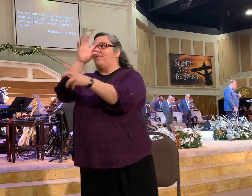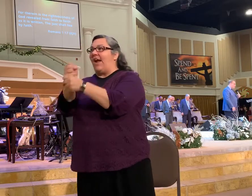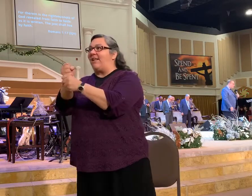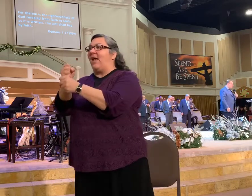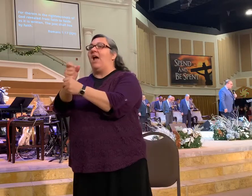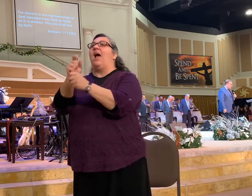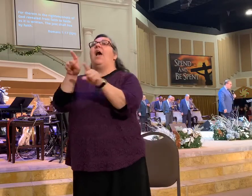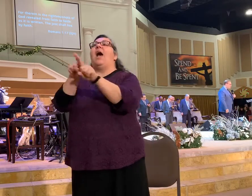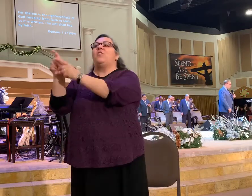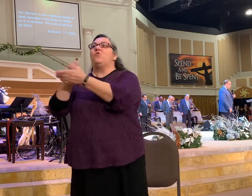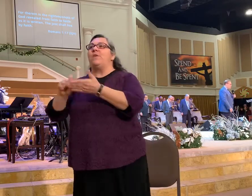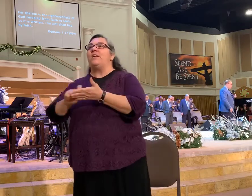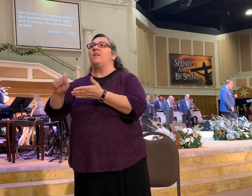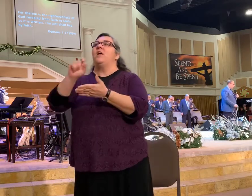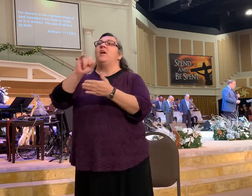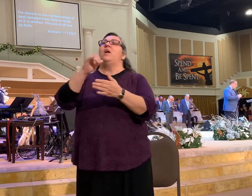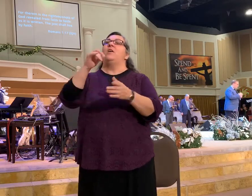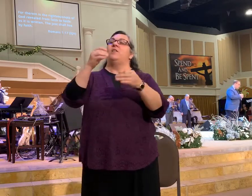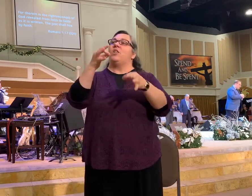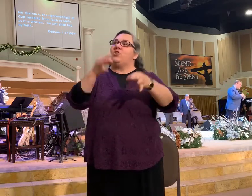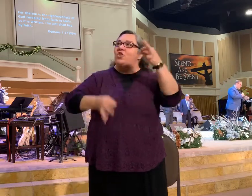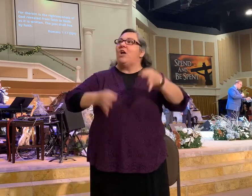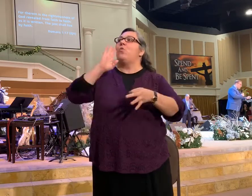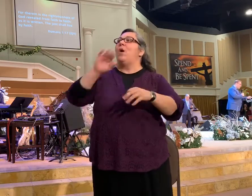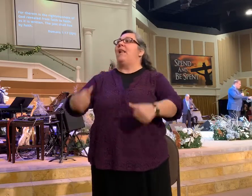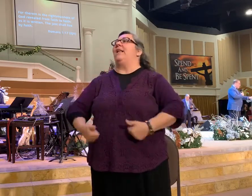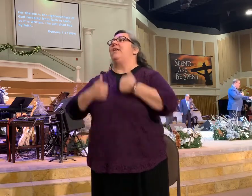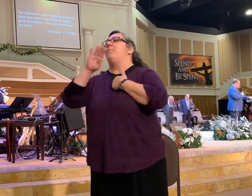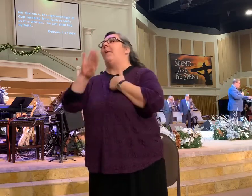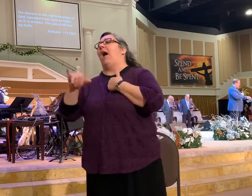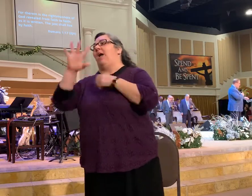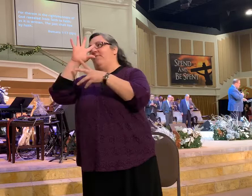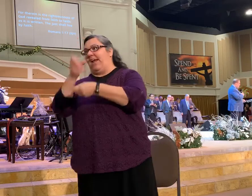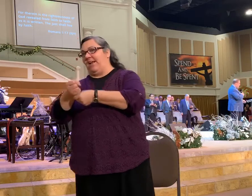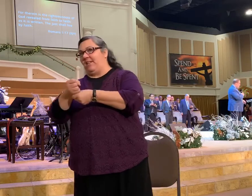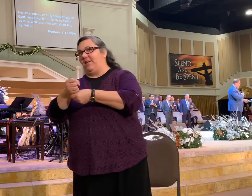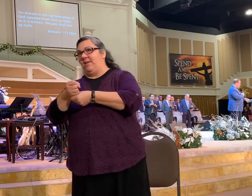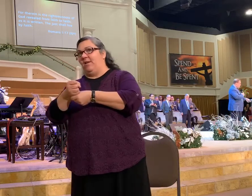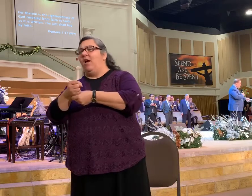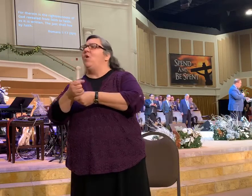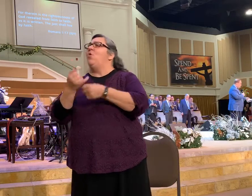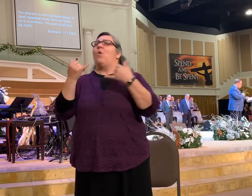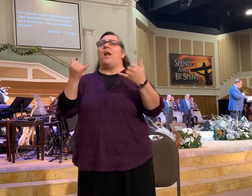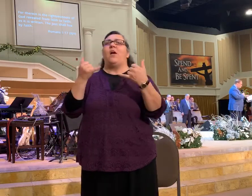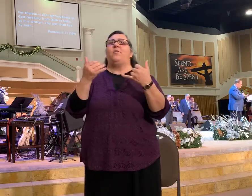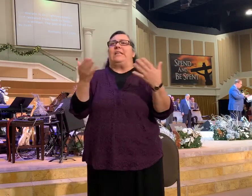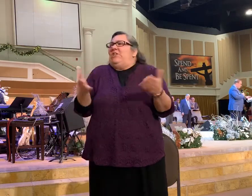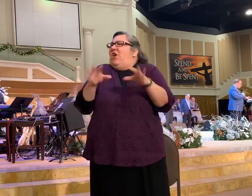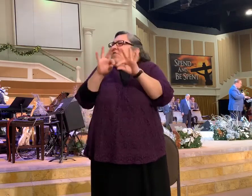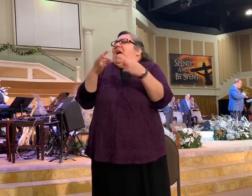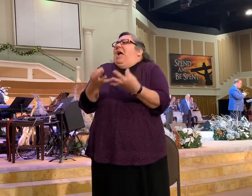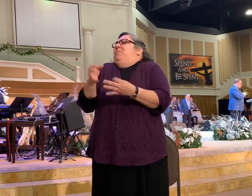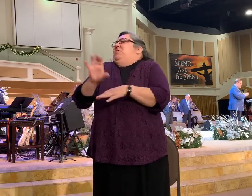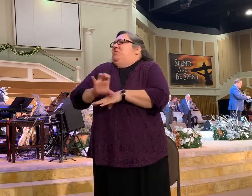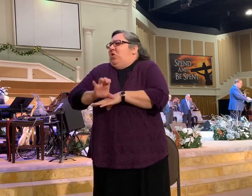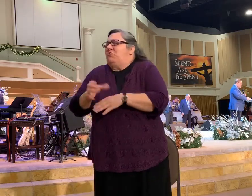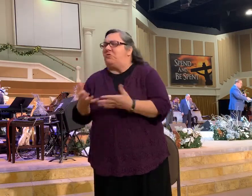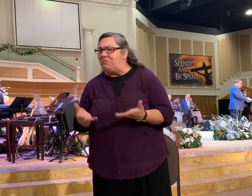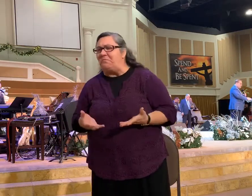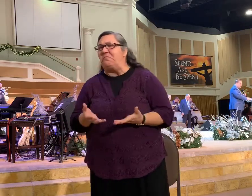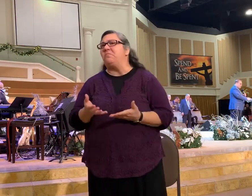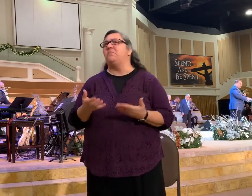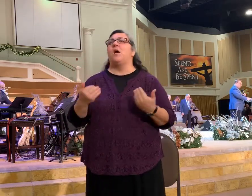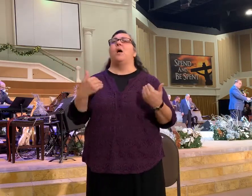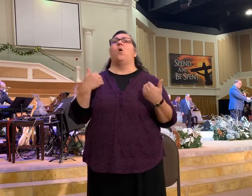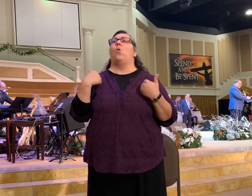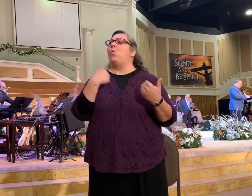just shall live by faith. Amen. Well, this is kind of a family church. And we just